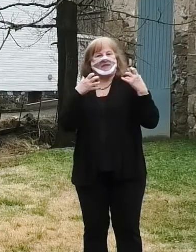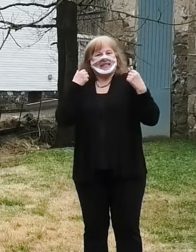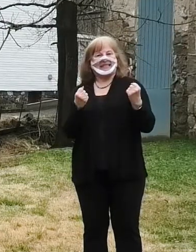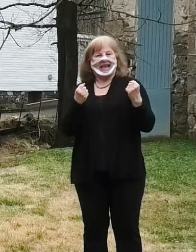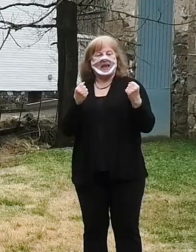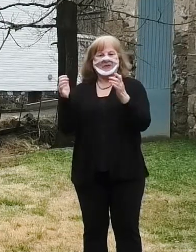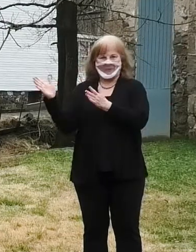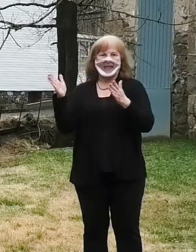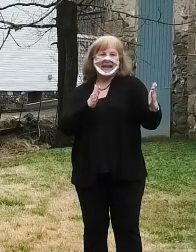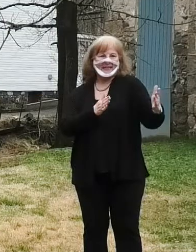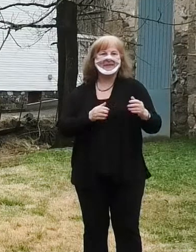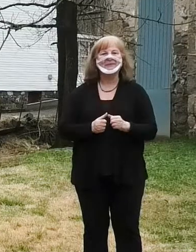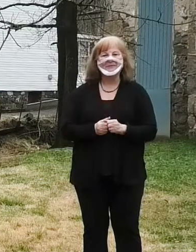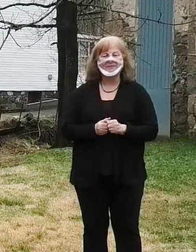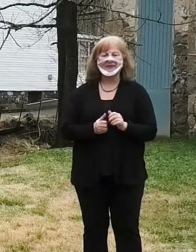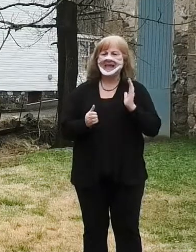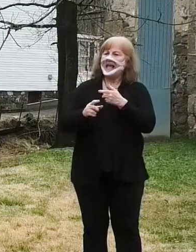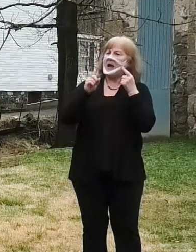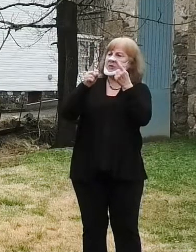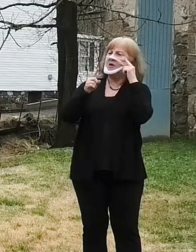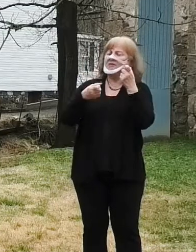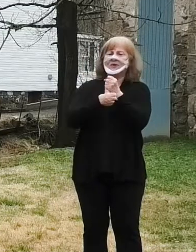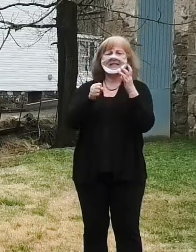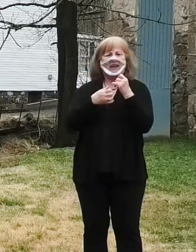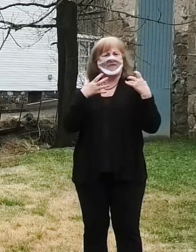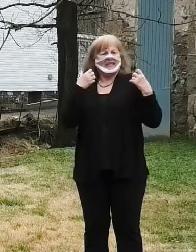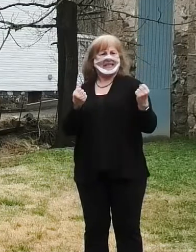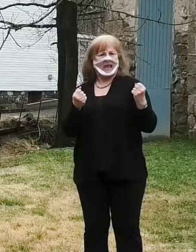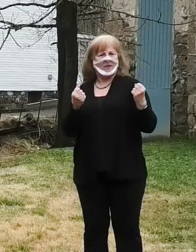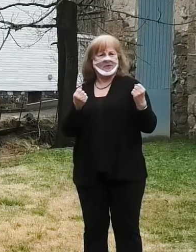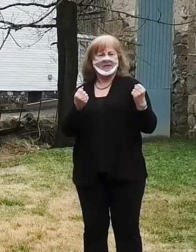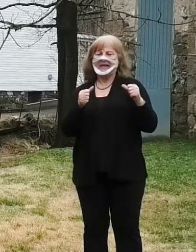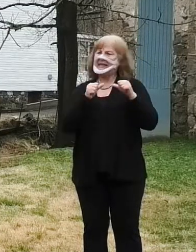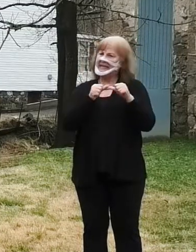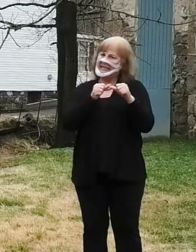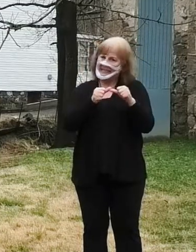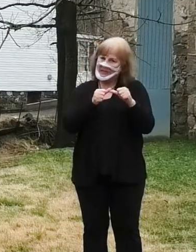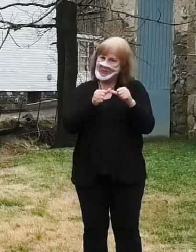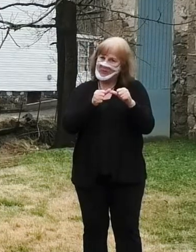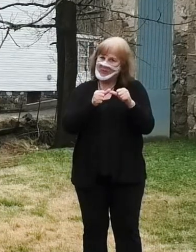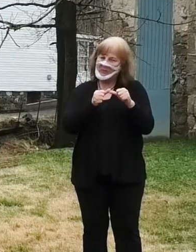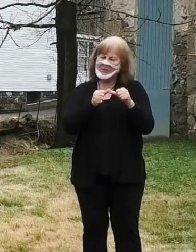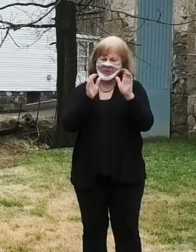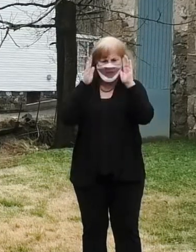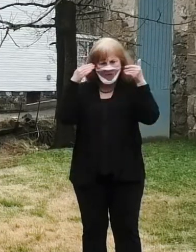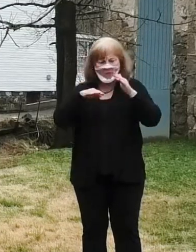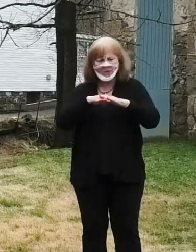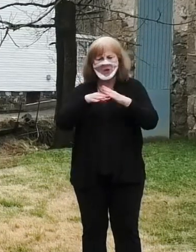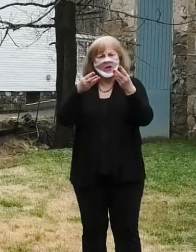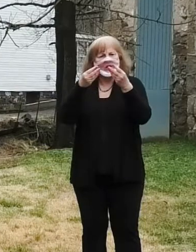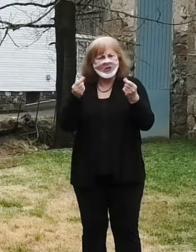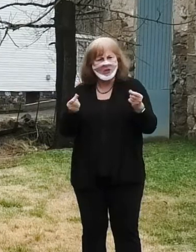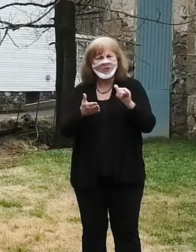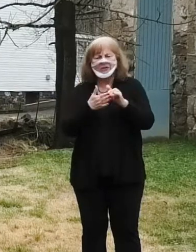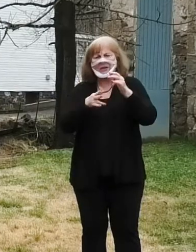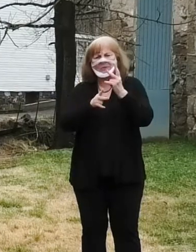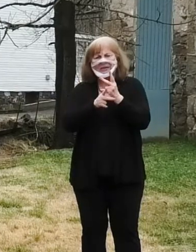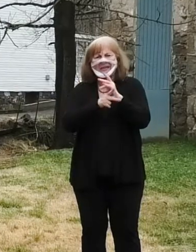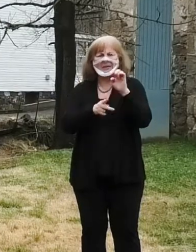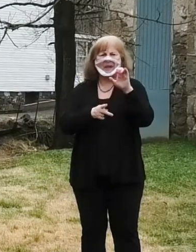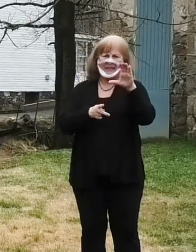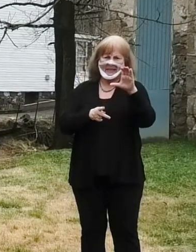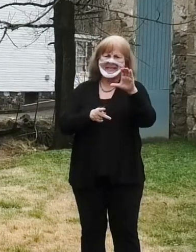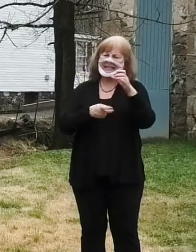plan. Our goal for Safe and Sound continues to focus on solutions that will keep Ellicott